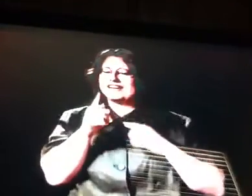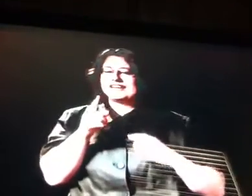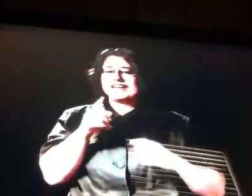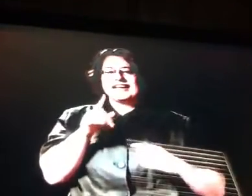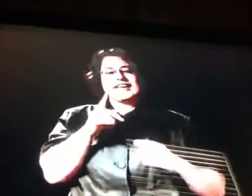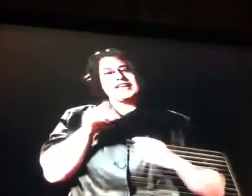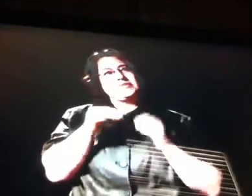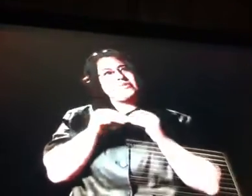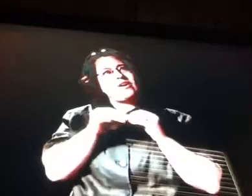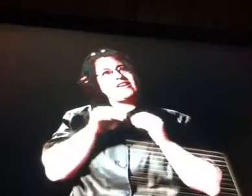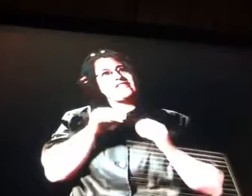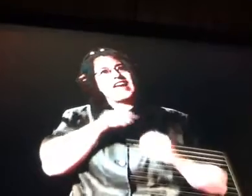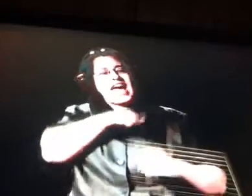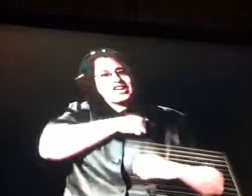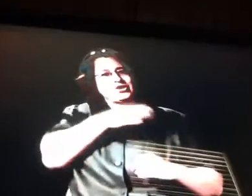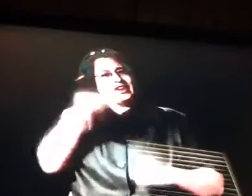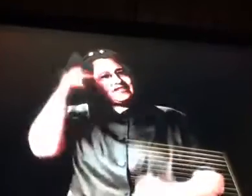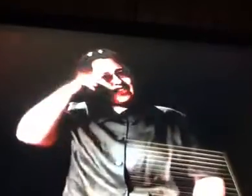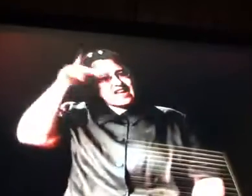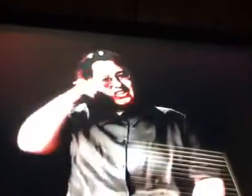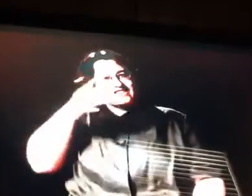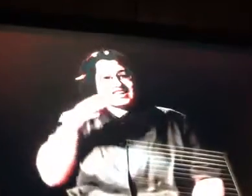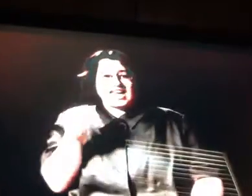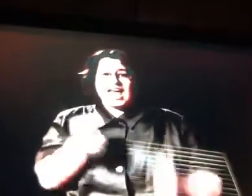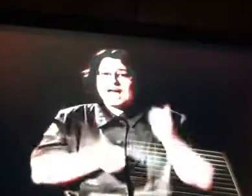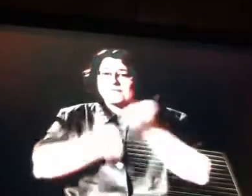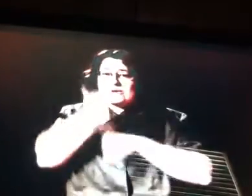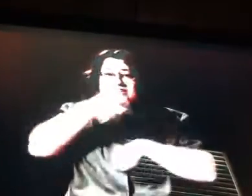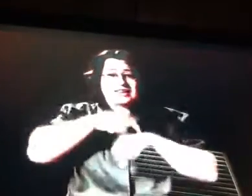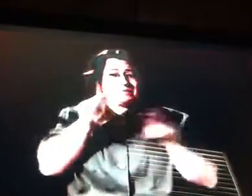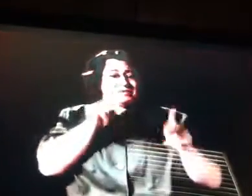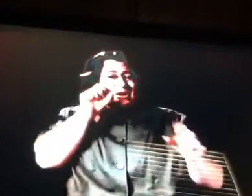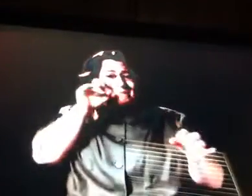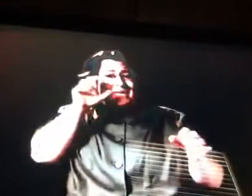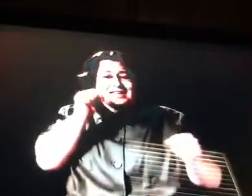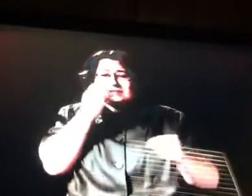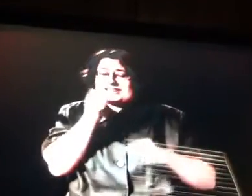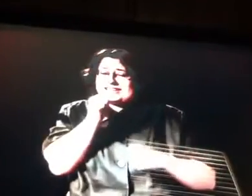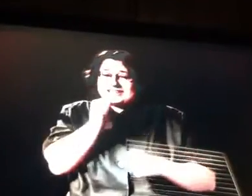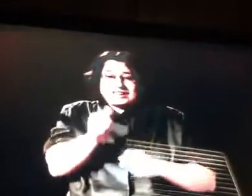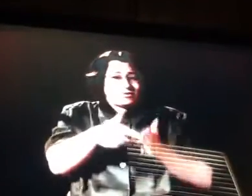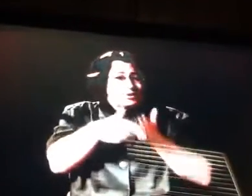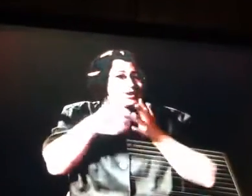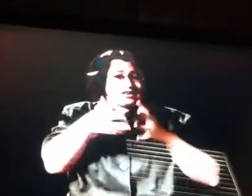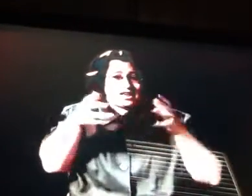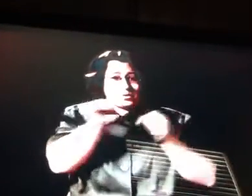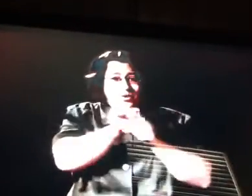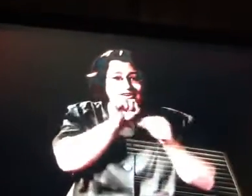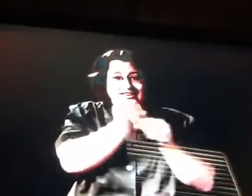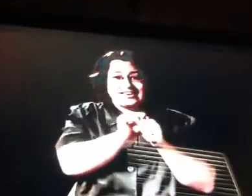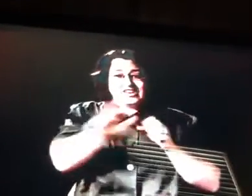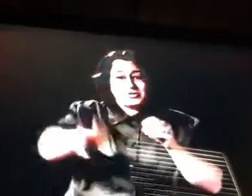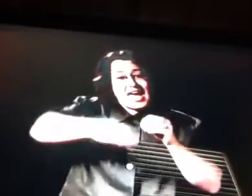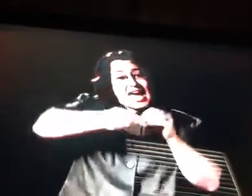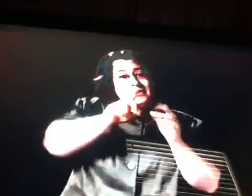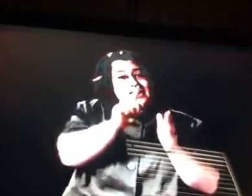So there really is a possible way to achieve that goal, and I really love that philosophy. Most of the time, it's amazing that it doesn't